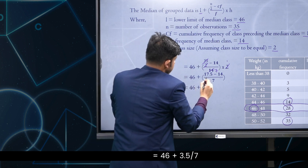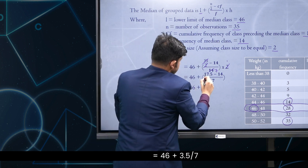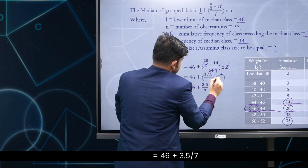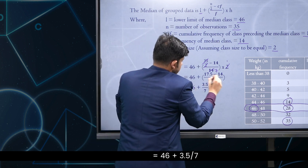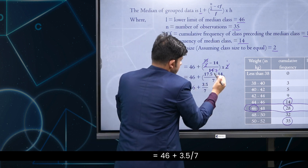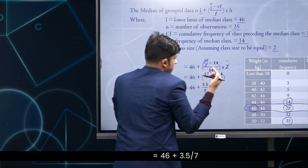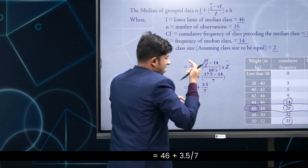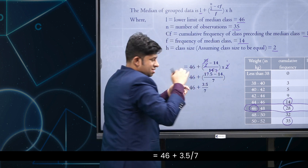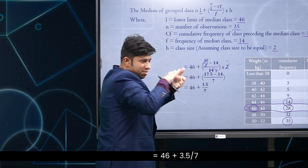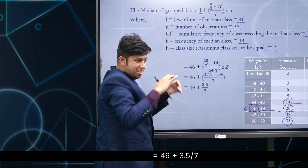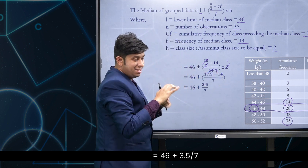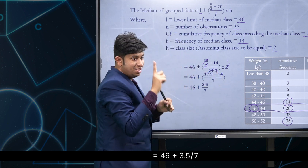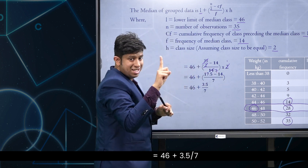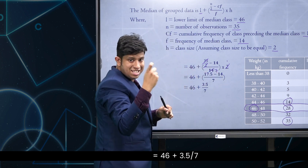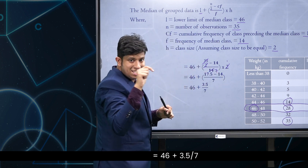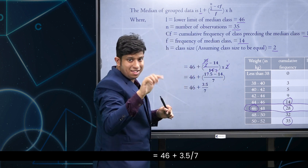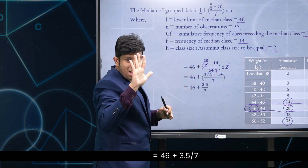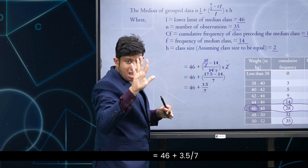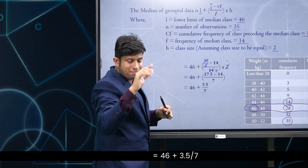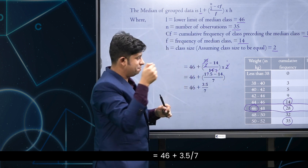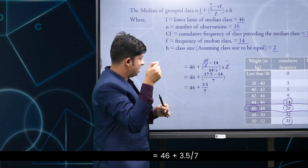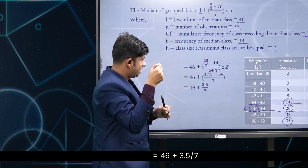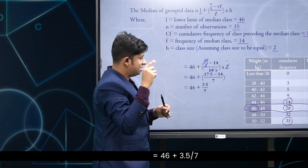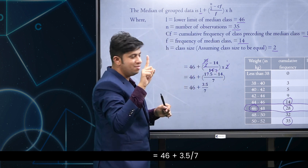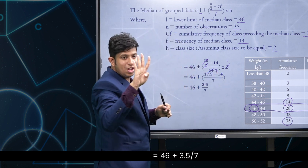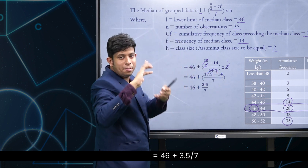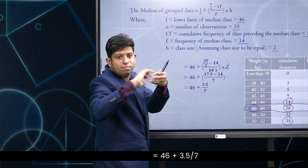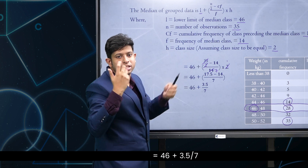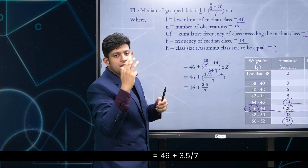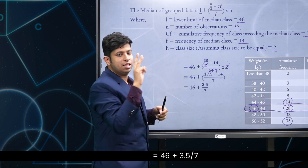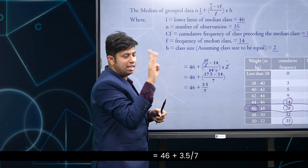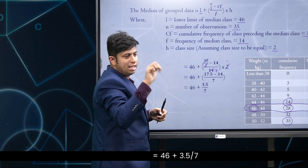That is equal to 46 plus 3.5 divided by 7.